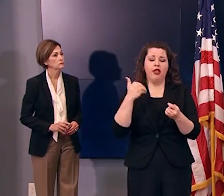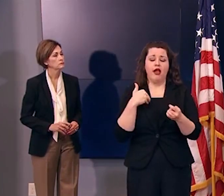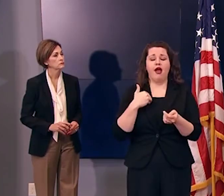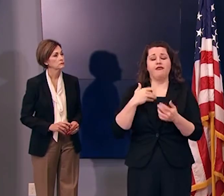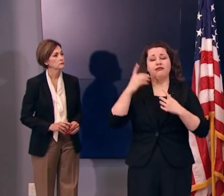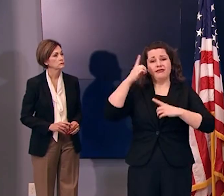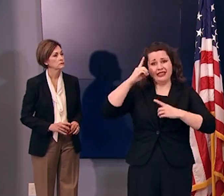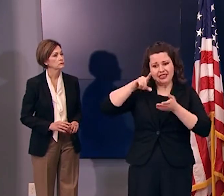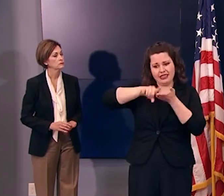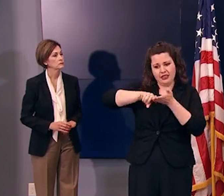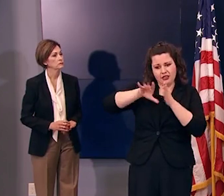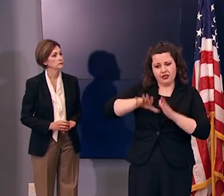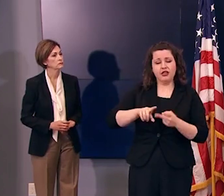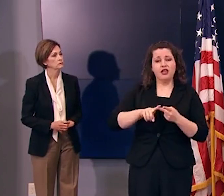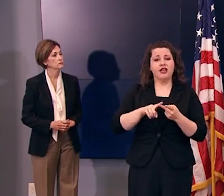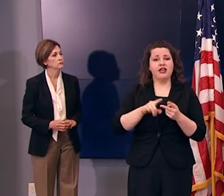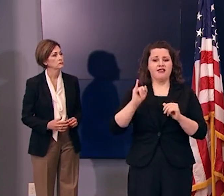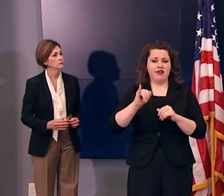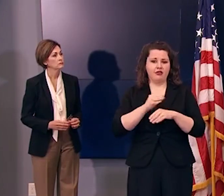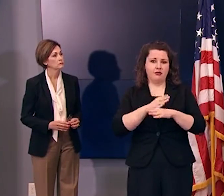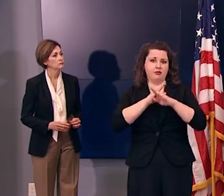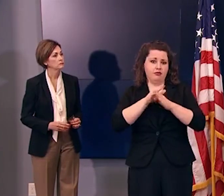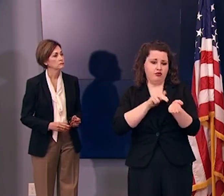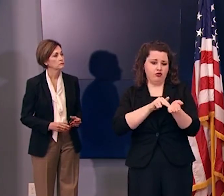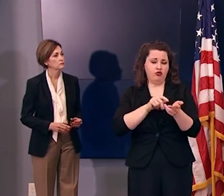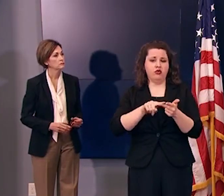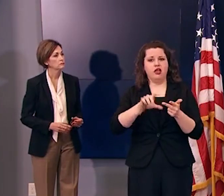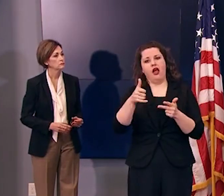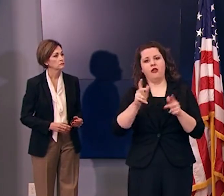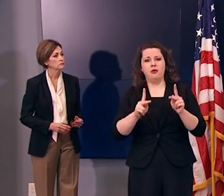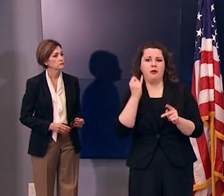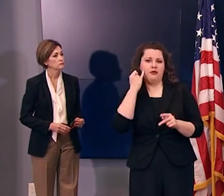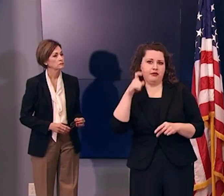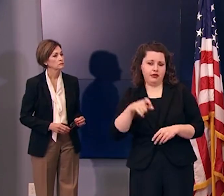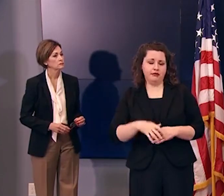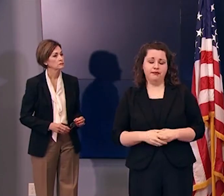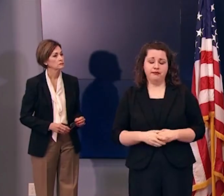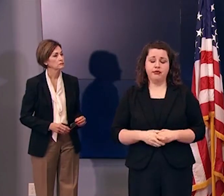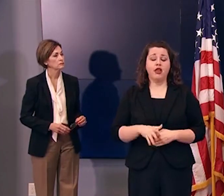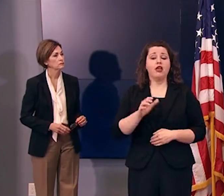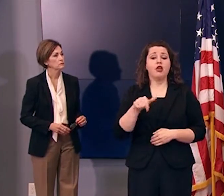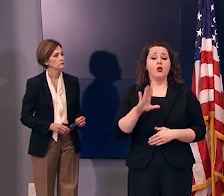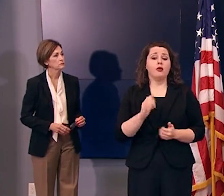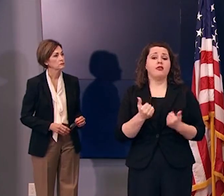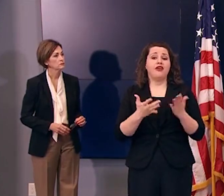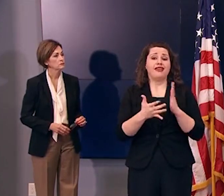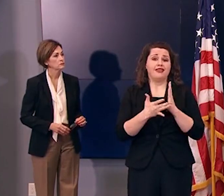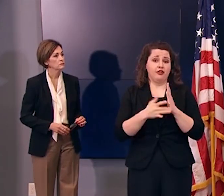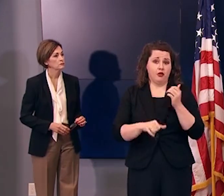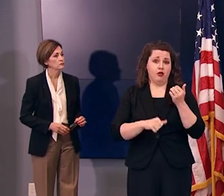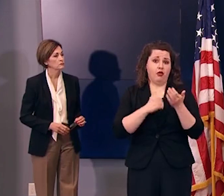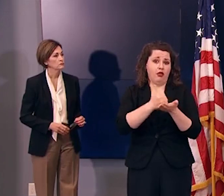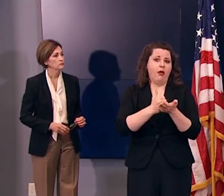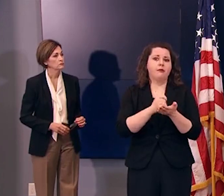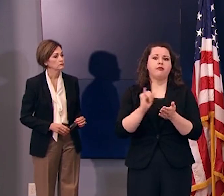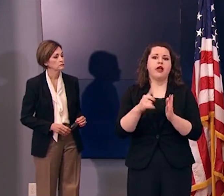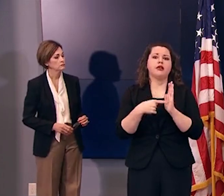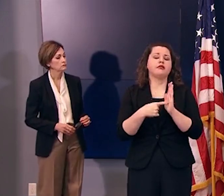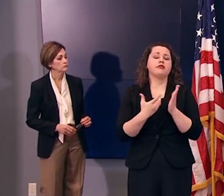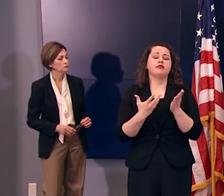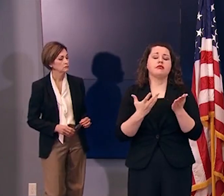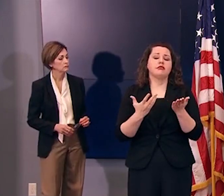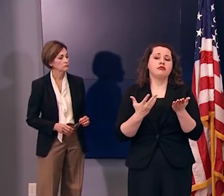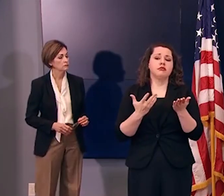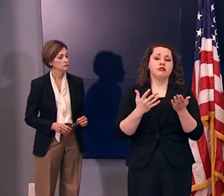epidemiologist, an infection prevention nurse, and other personnel as needed. They'll provide technical assistance, such as instructing how